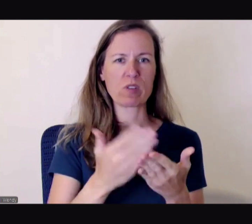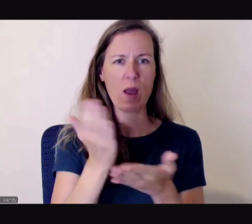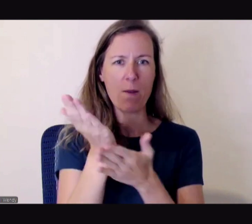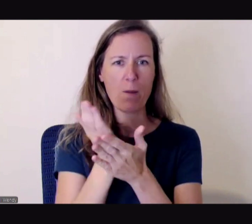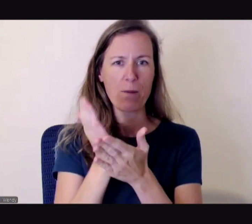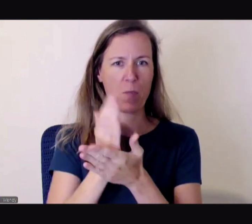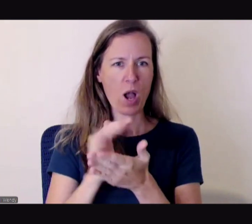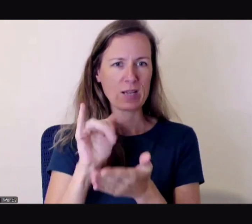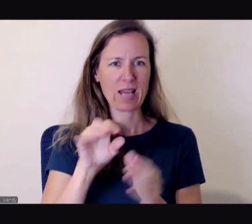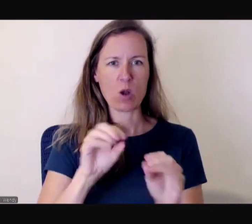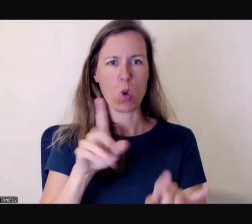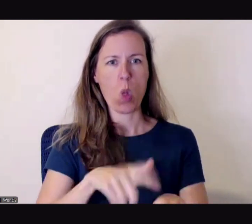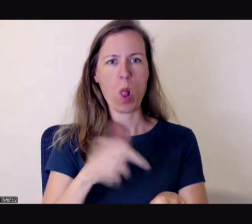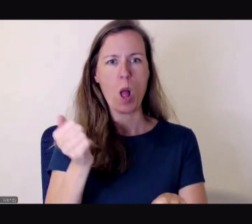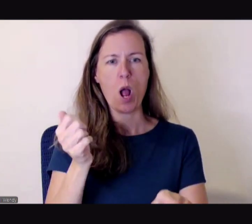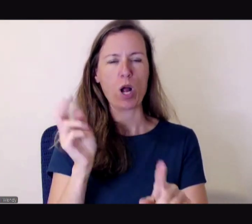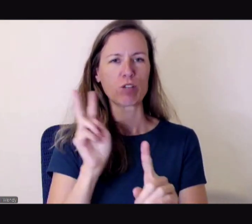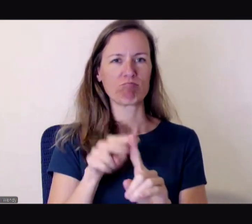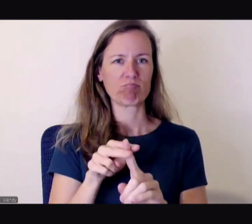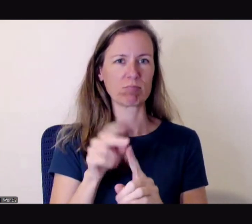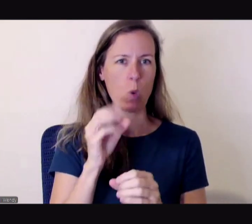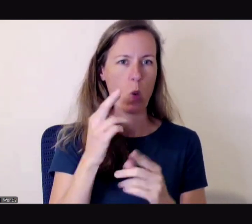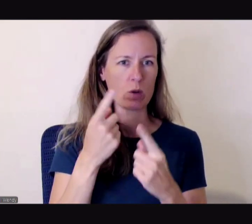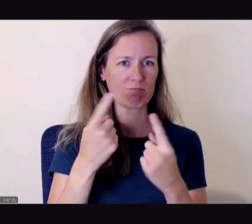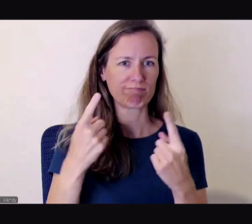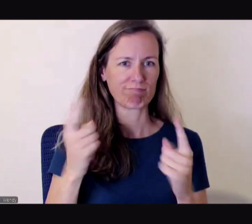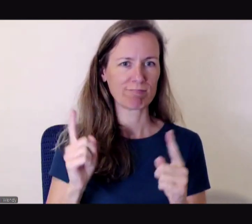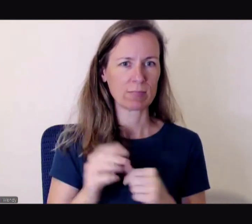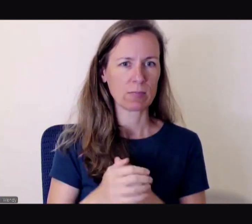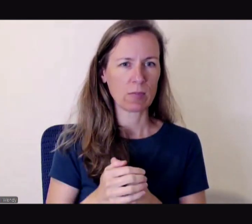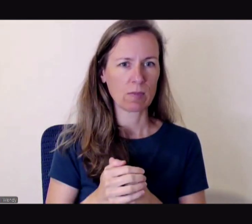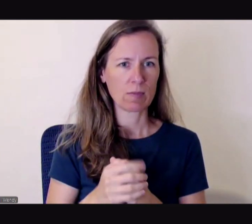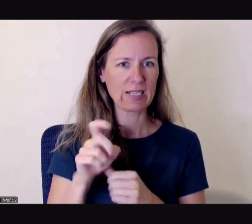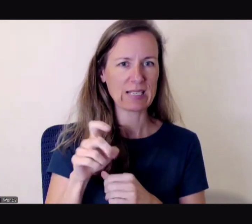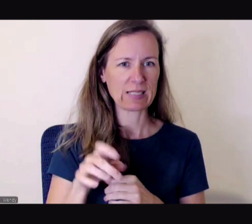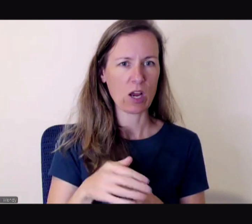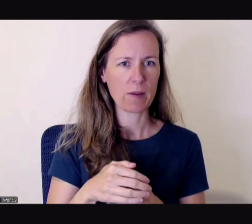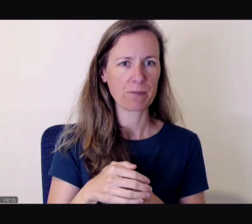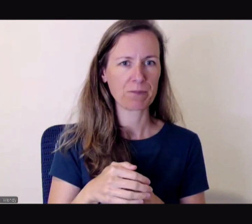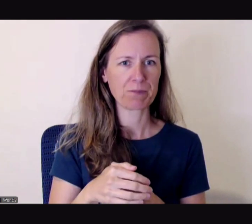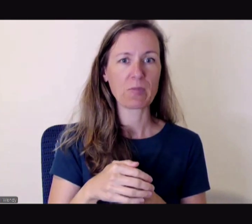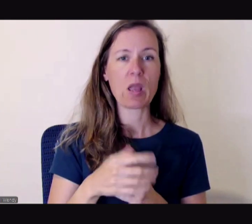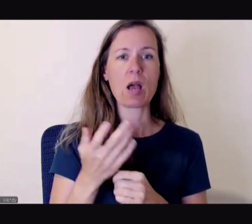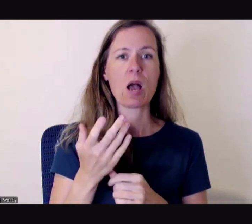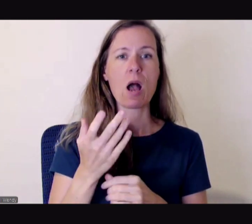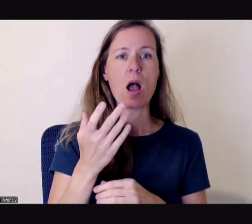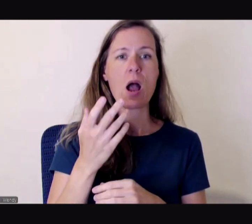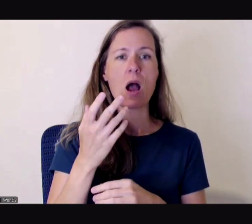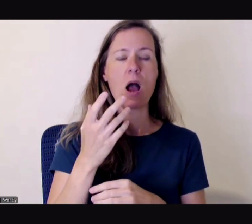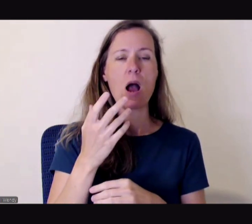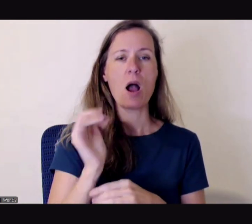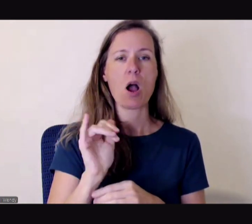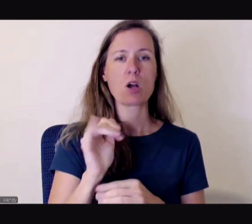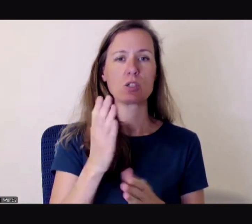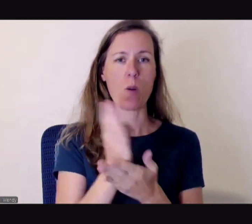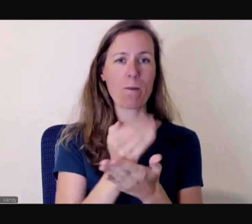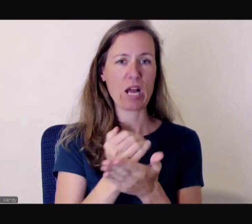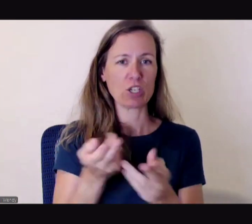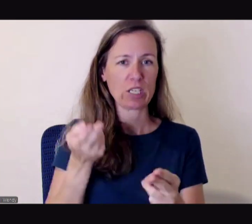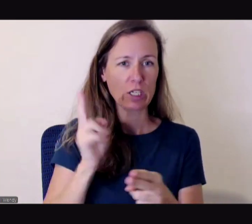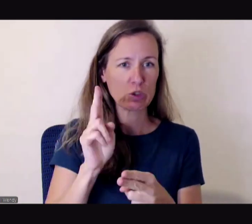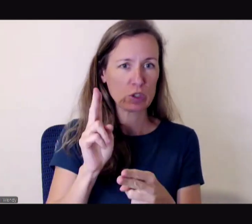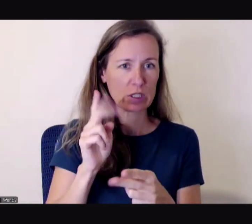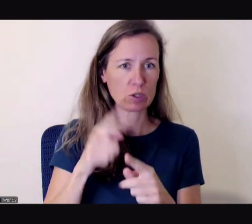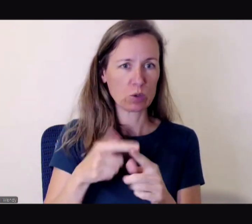which was fantastic and wonderful, which we couldn't afford this year, but we would love to return back to that process